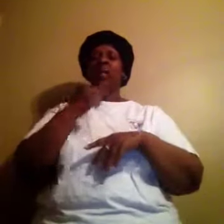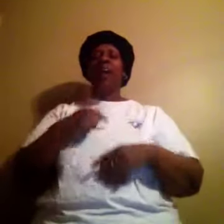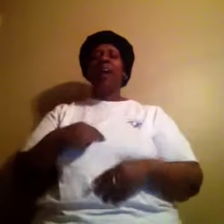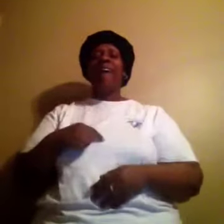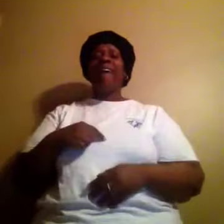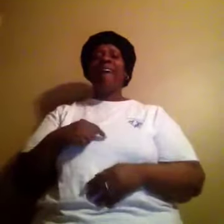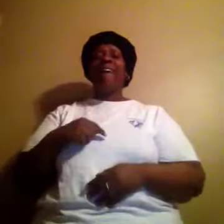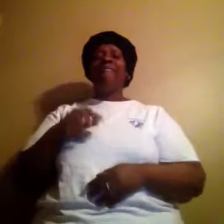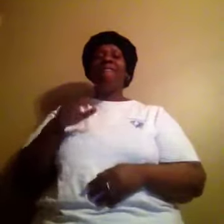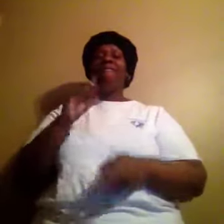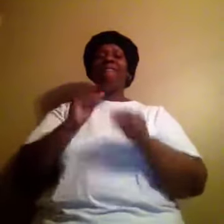Things.